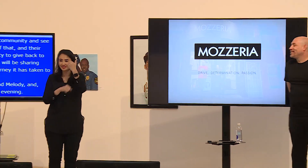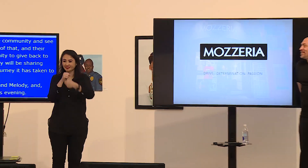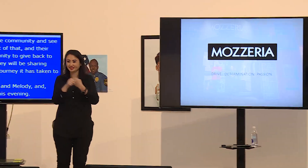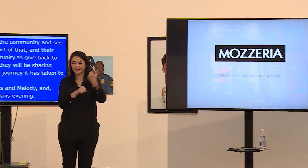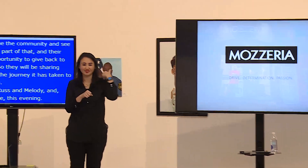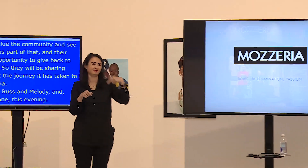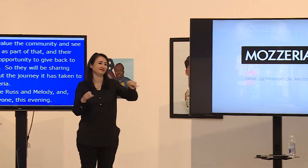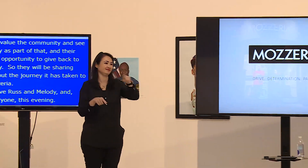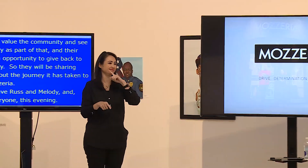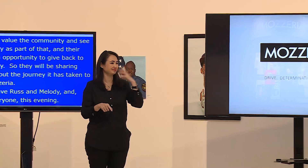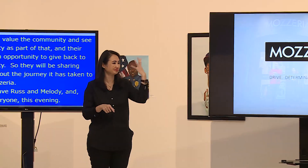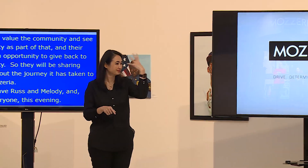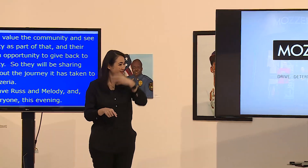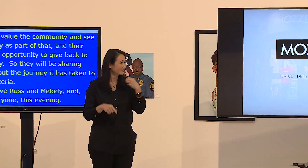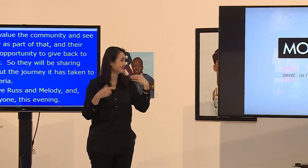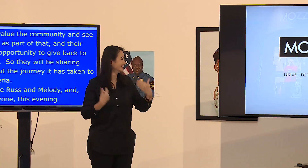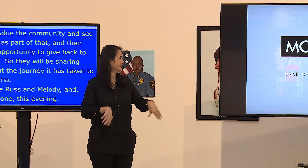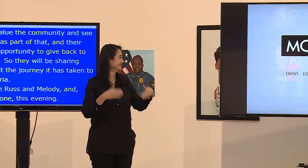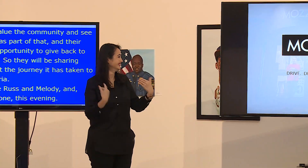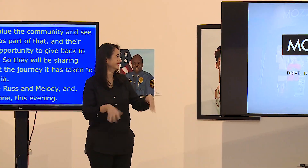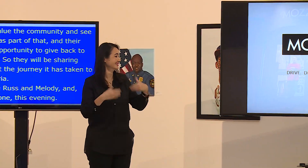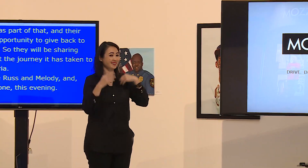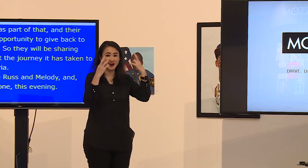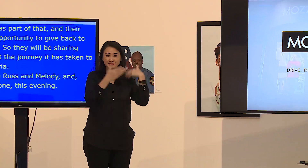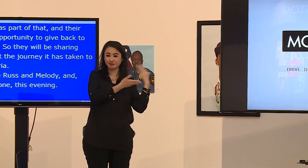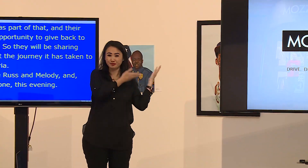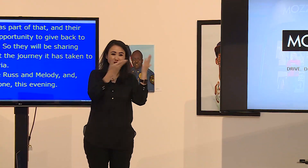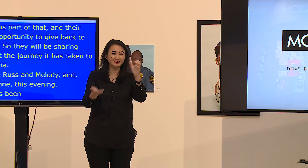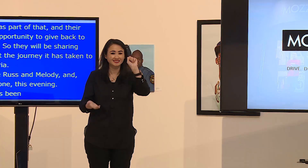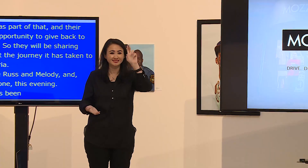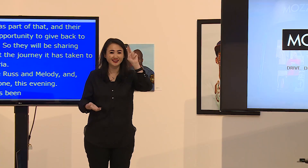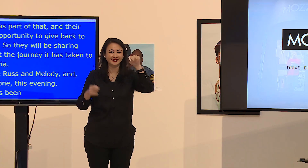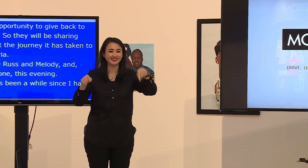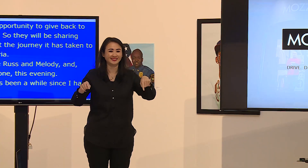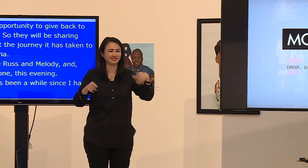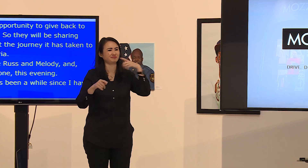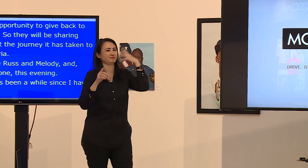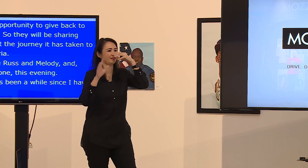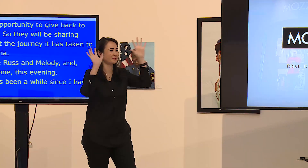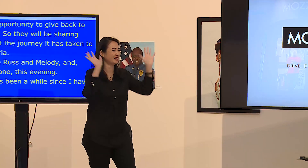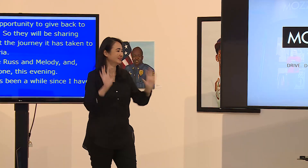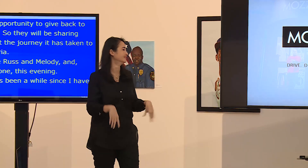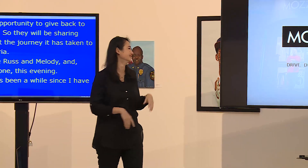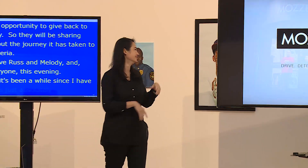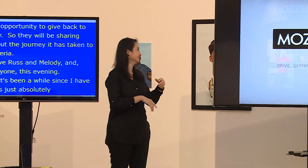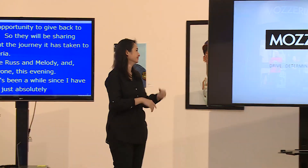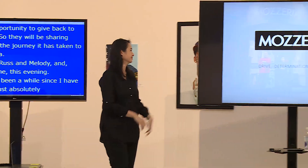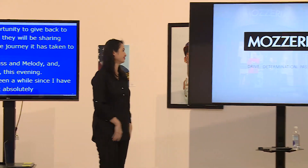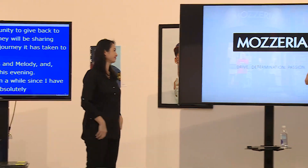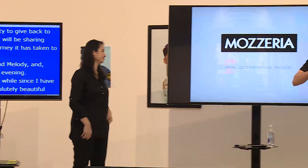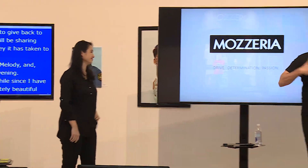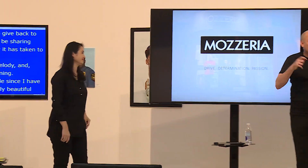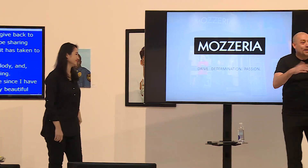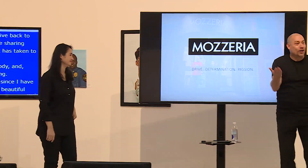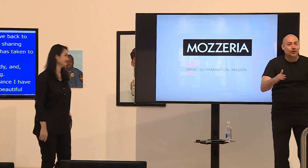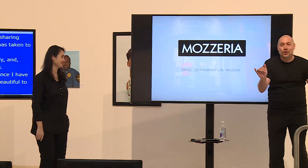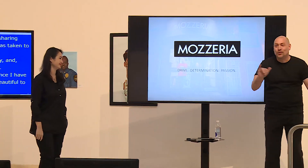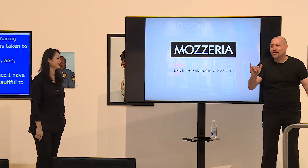Wow, it's been a while since I've been here, and it's just absolutely beautiful to be back here. I can't believe we were able to make it. It's wonderful to see so many faces in the audience tonight. And